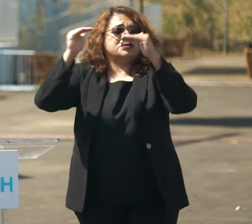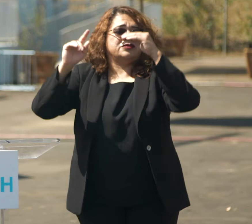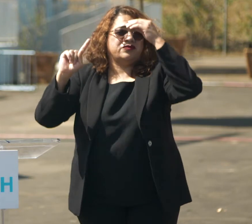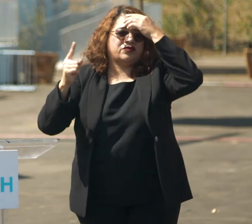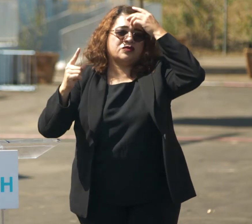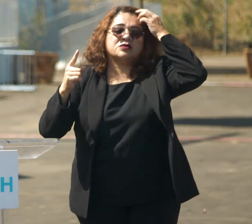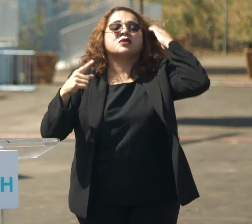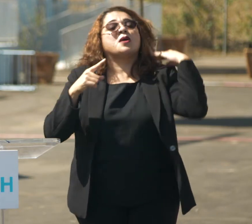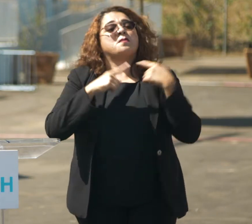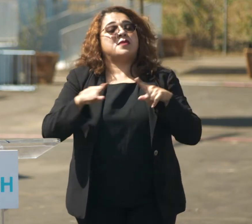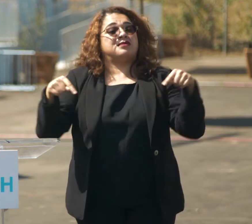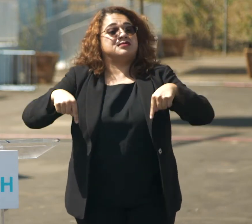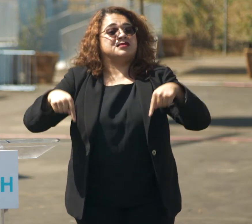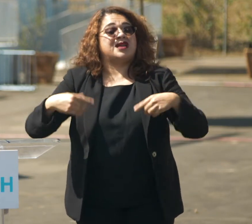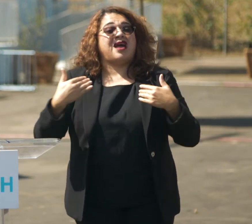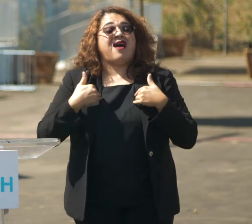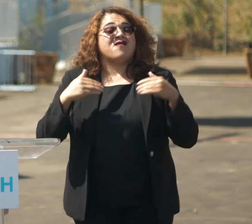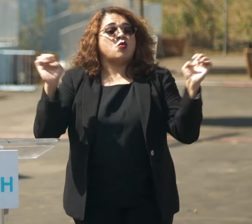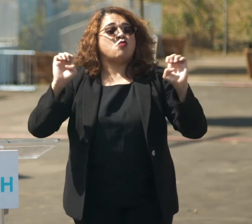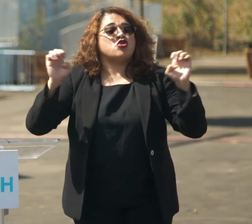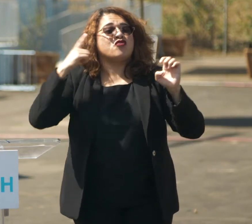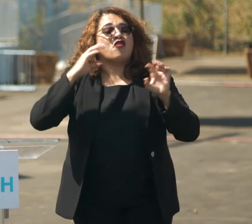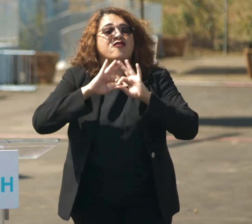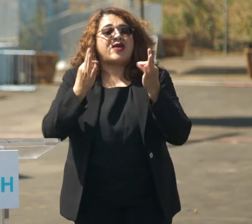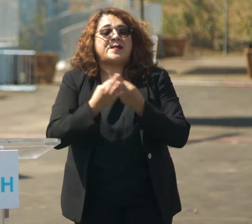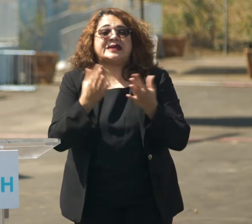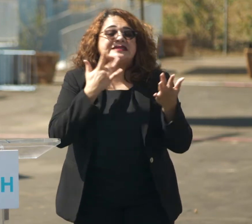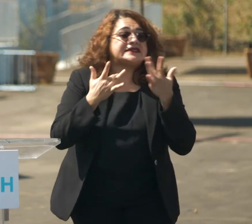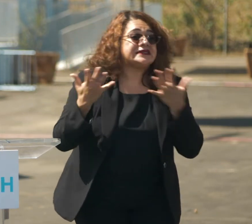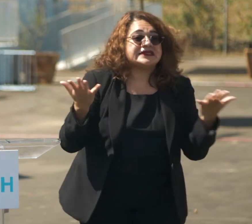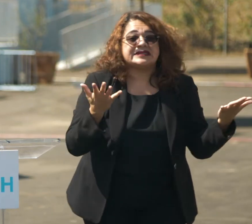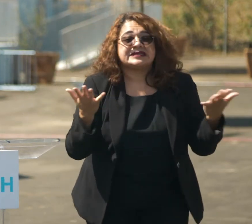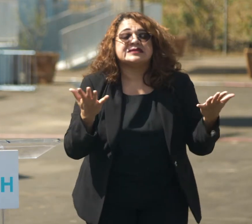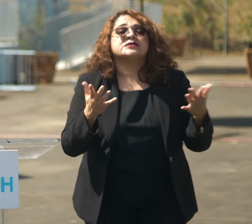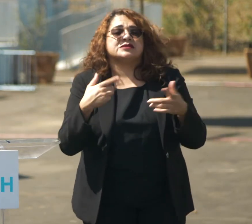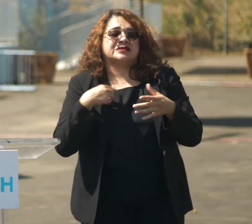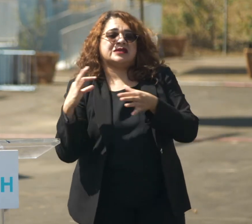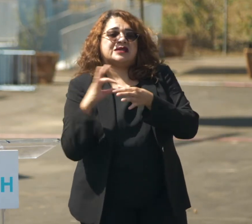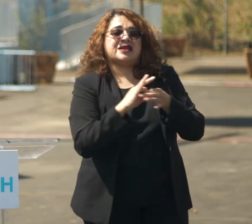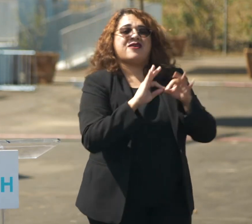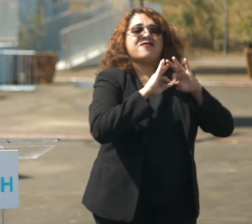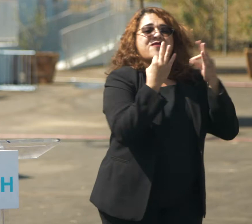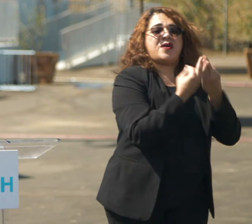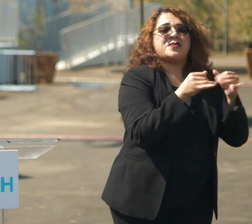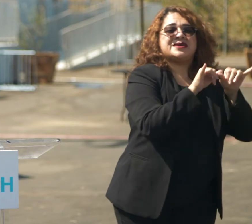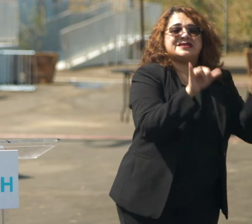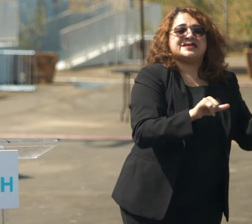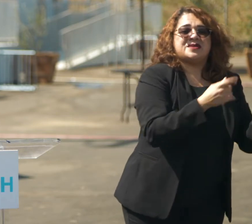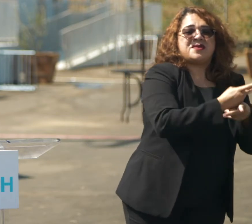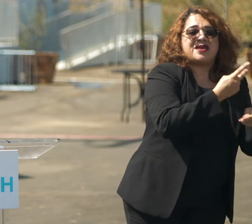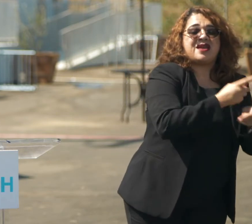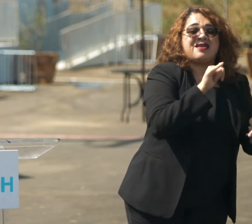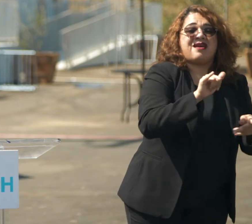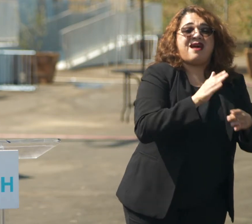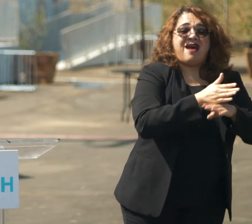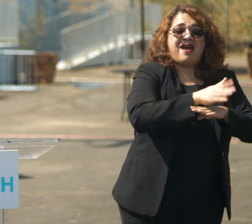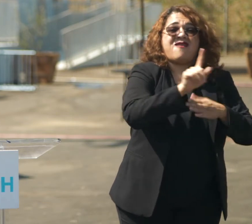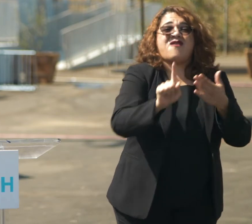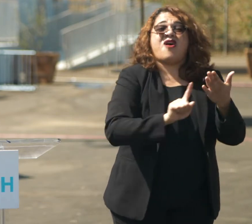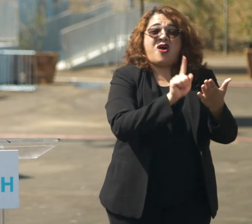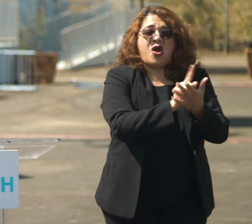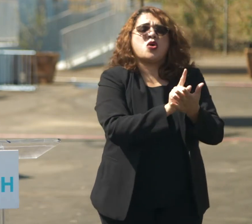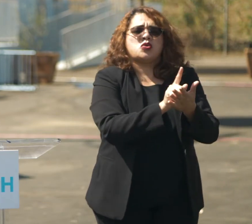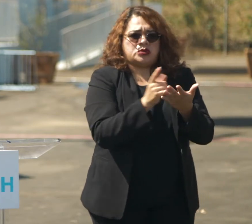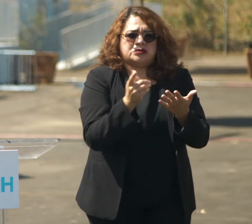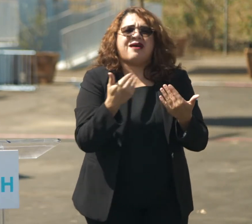to help families who are in an emergency by connecting them to the family system of care. If it's after hours and that connection is not possible, there